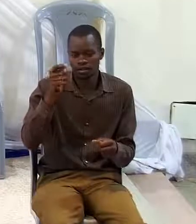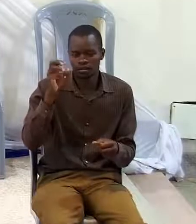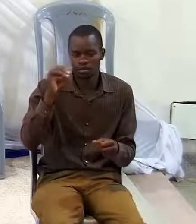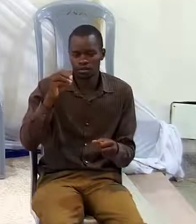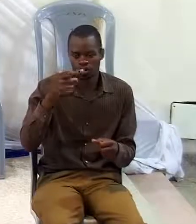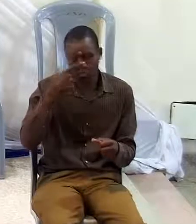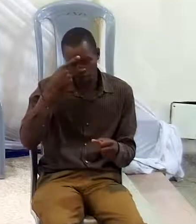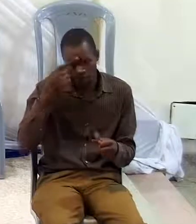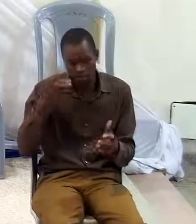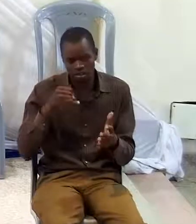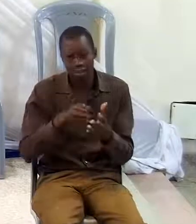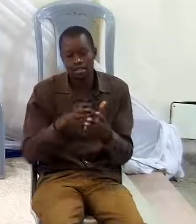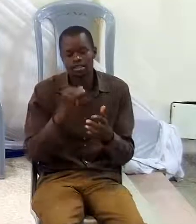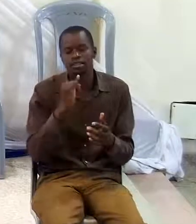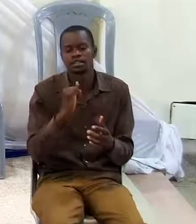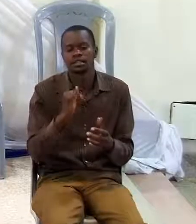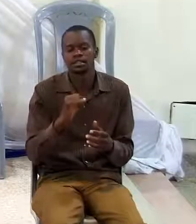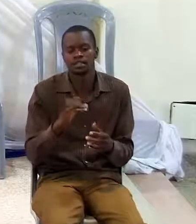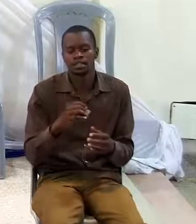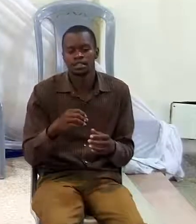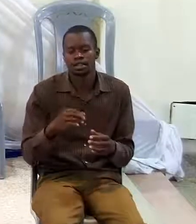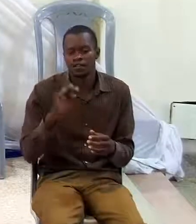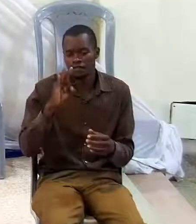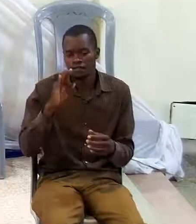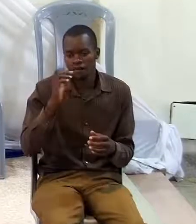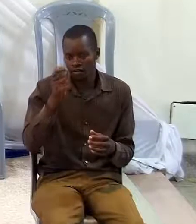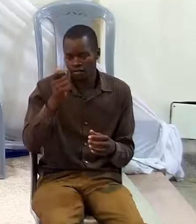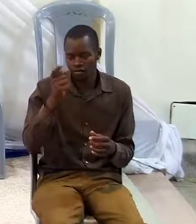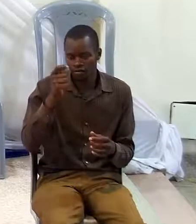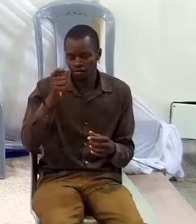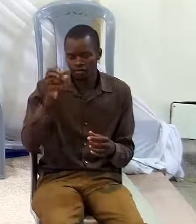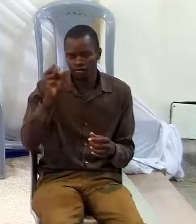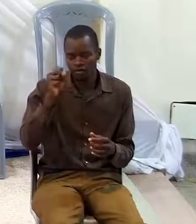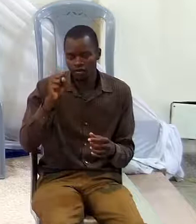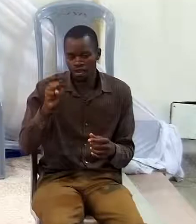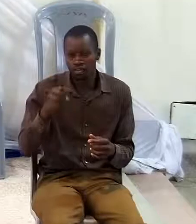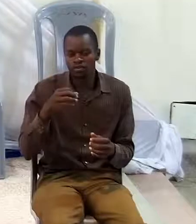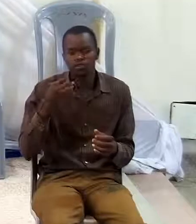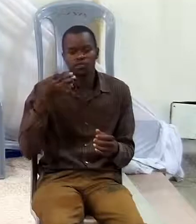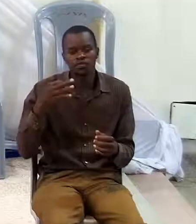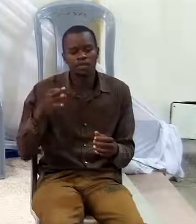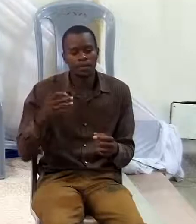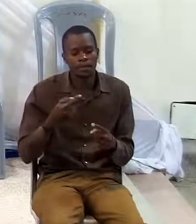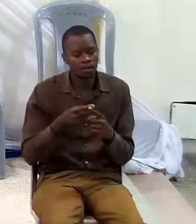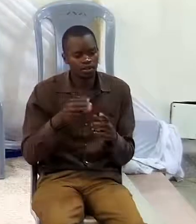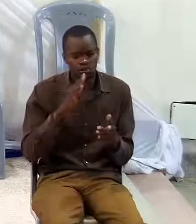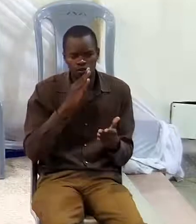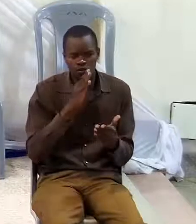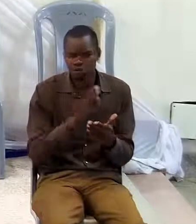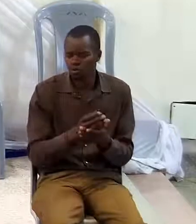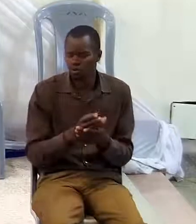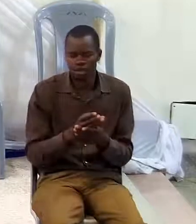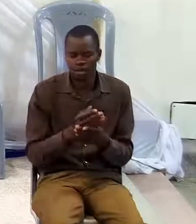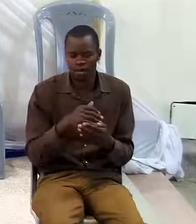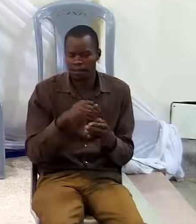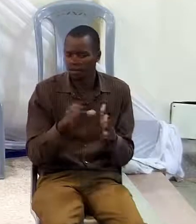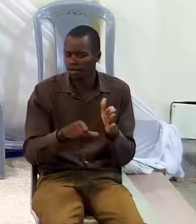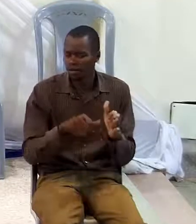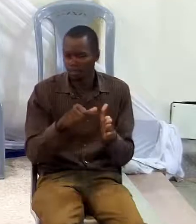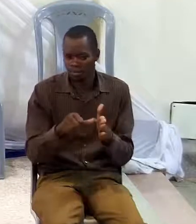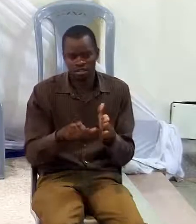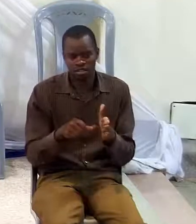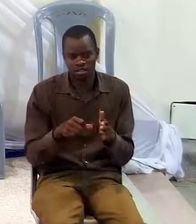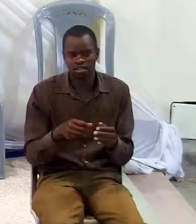cholesterol free, but because you are not sure of all those processes, it might be a risk. And again, even if